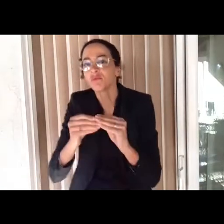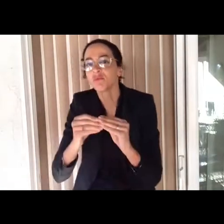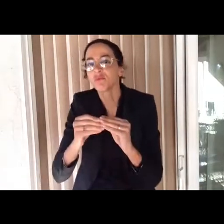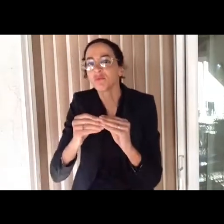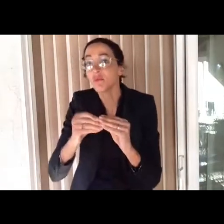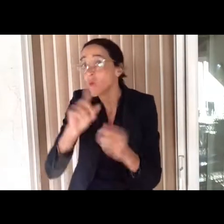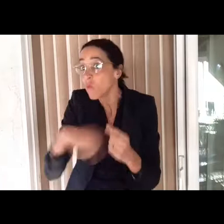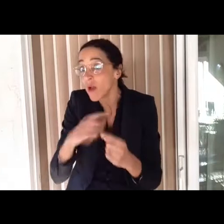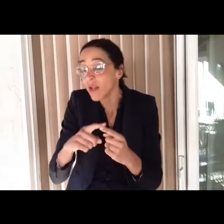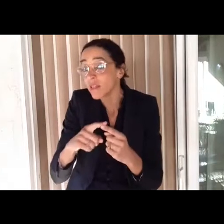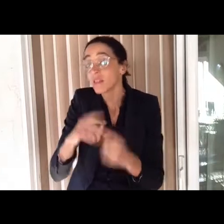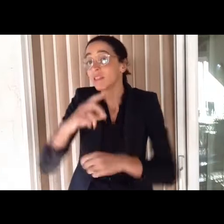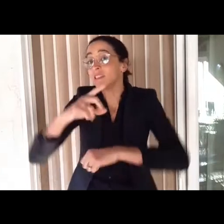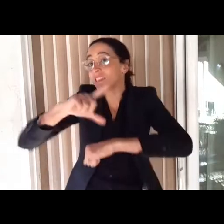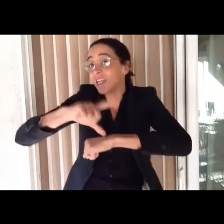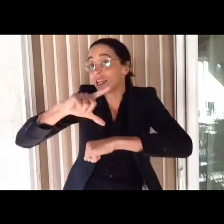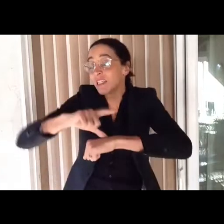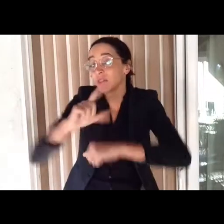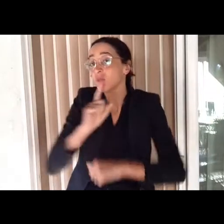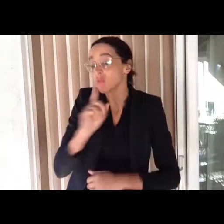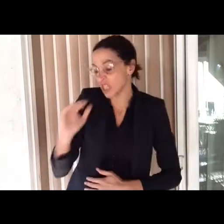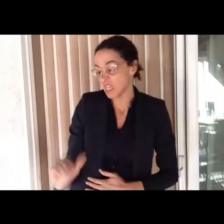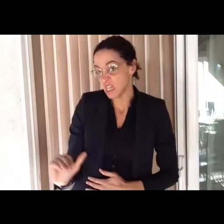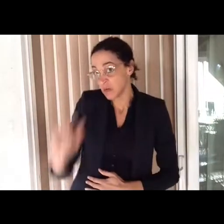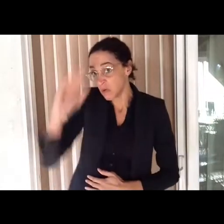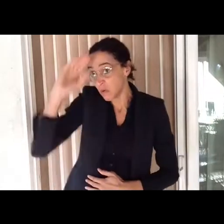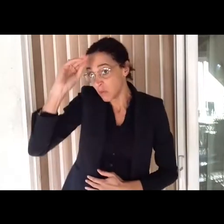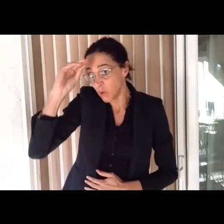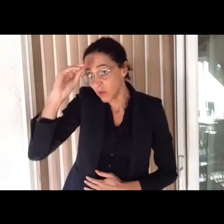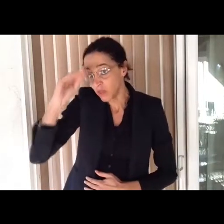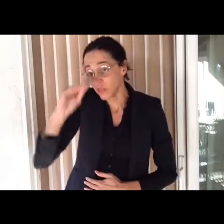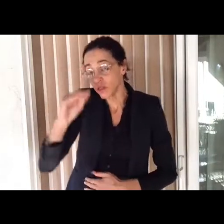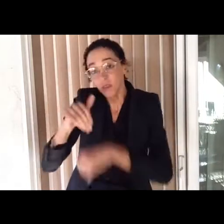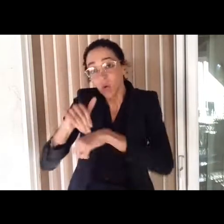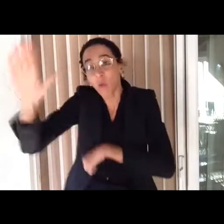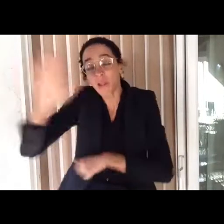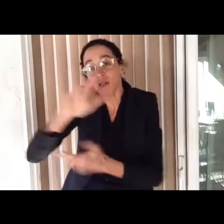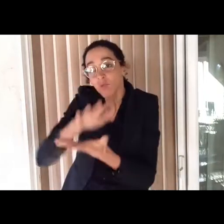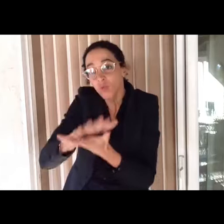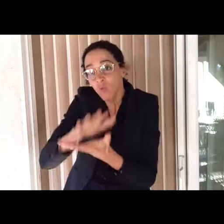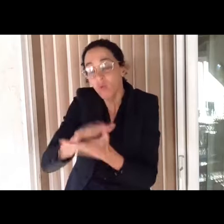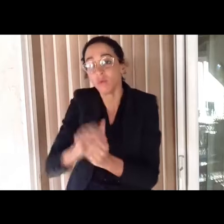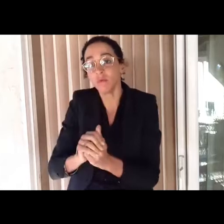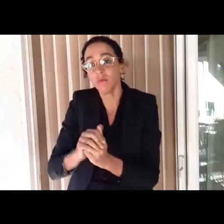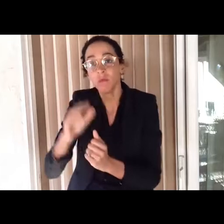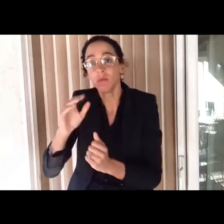a very little boy, but he was away at school. And if he'd come home on